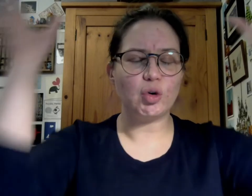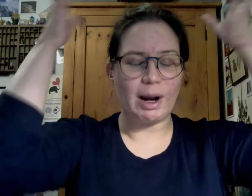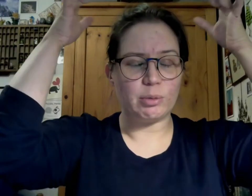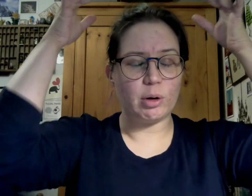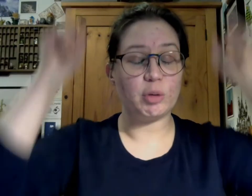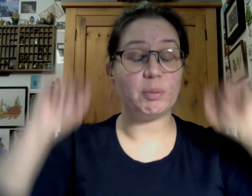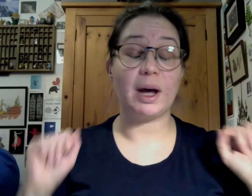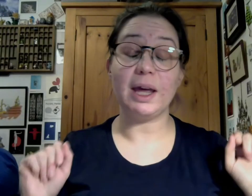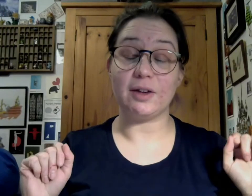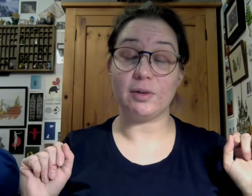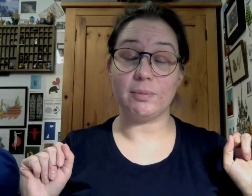crown on top of my head.